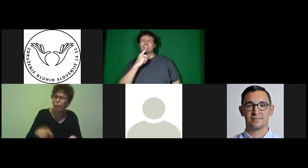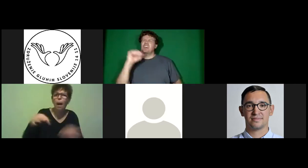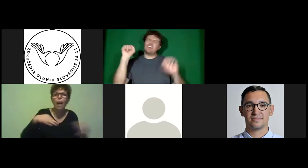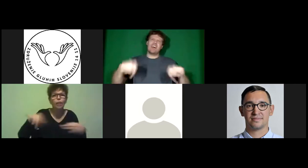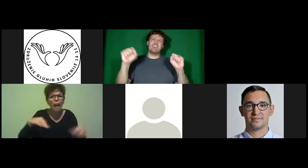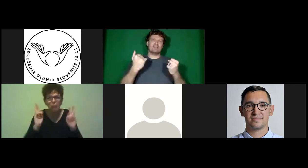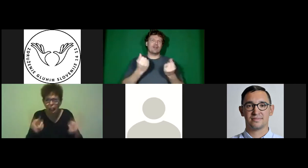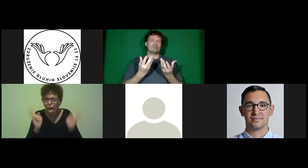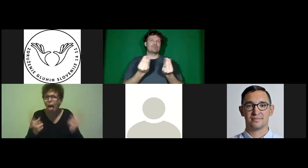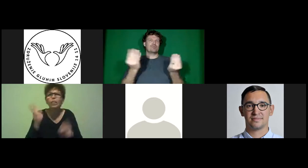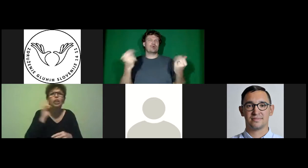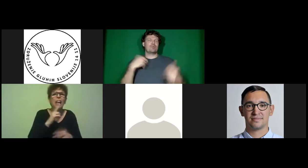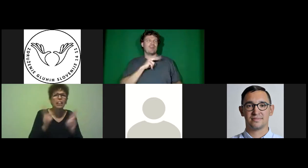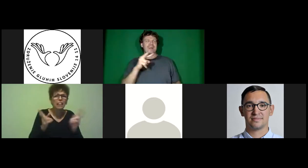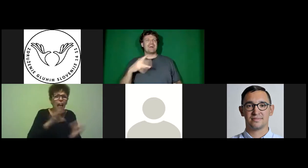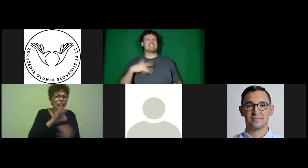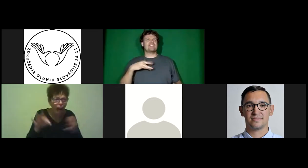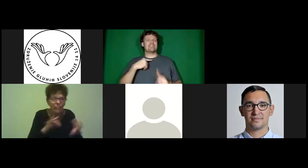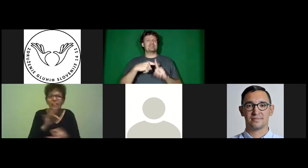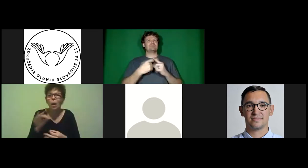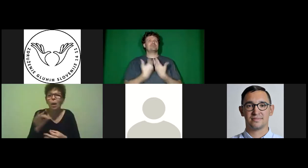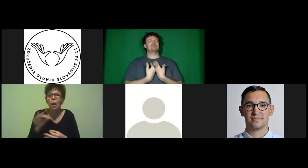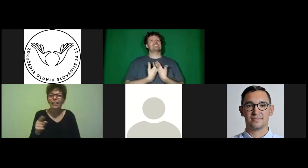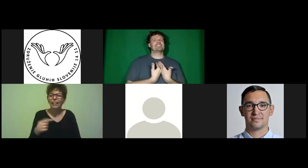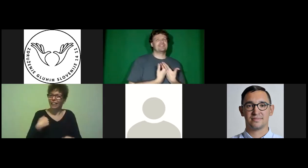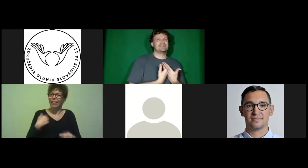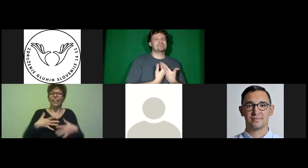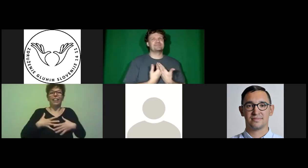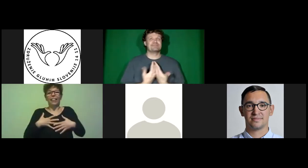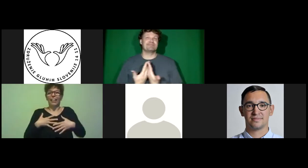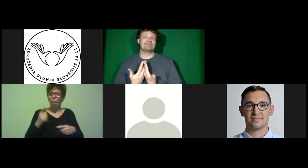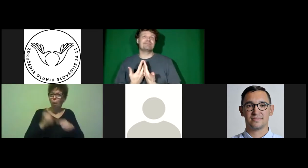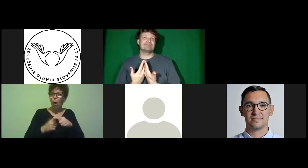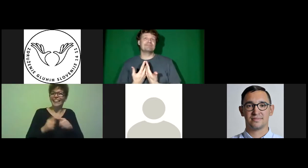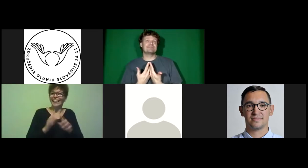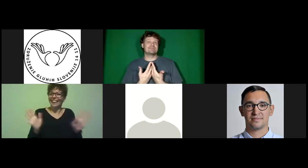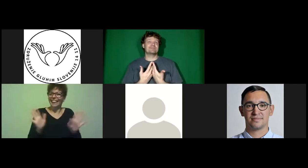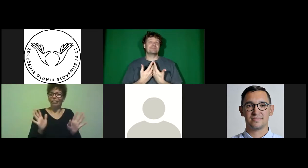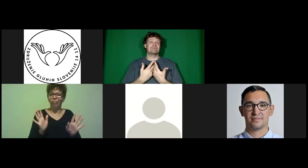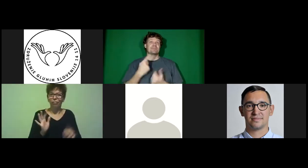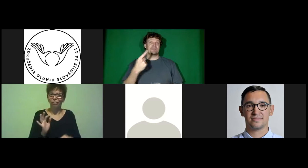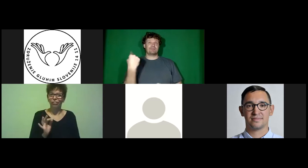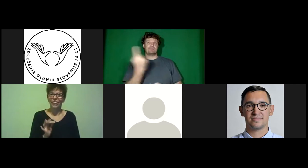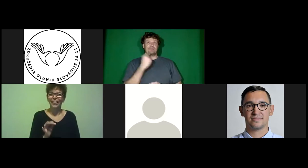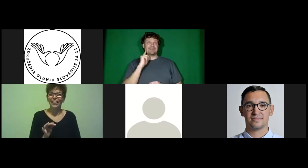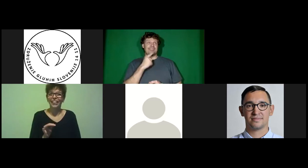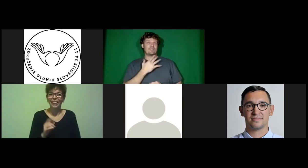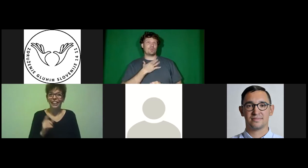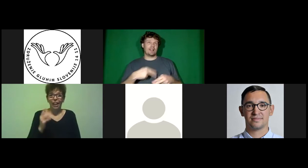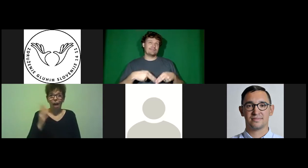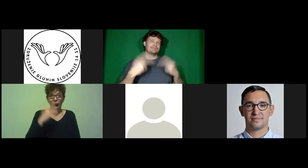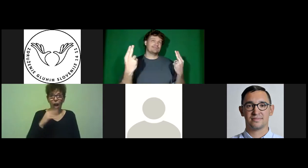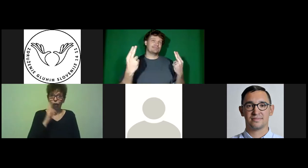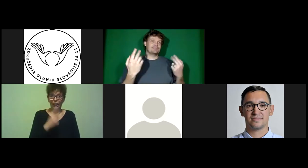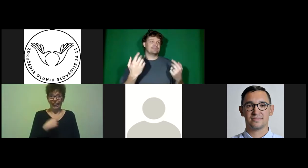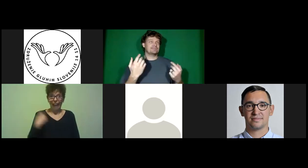again, I tell people, deaf people can dance, deaf people can really do everything. And because of that experience, people have seen, oh yeah, it's true. I have